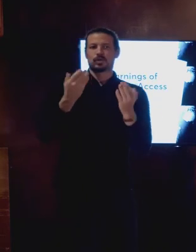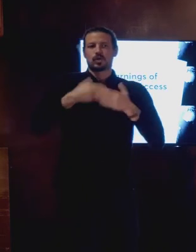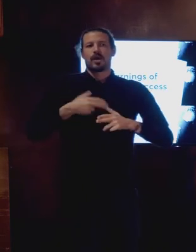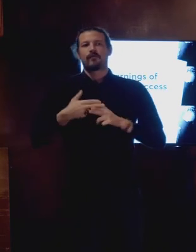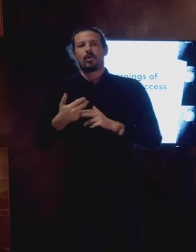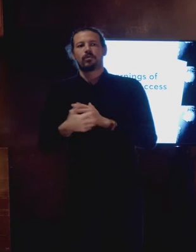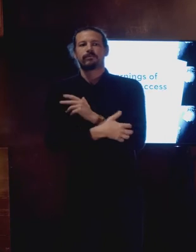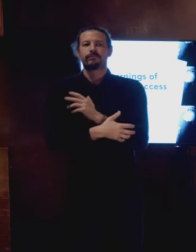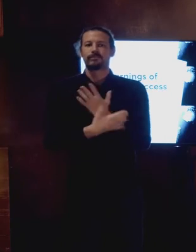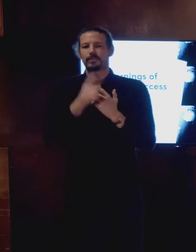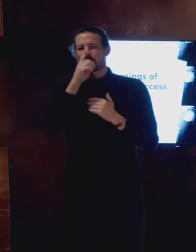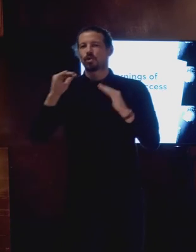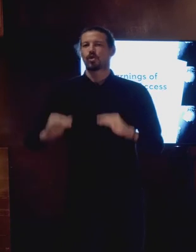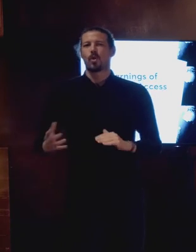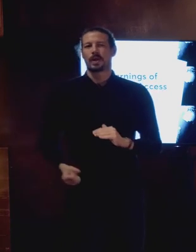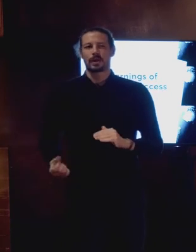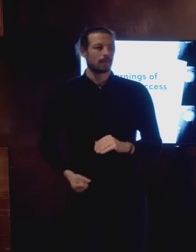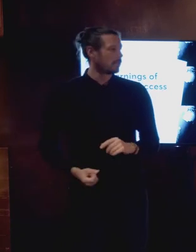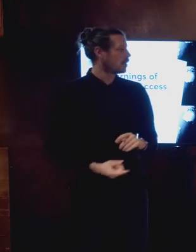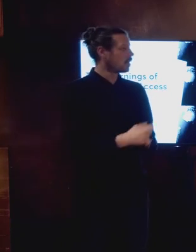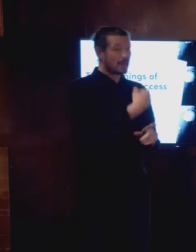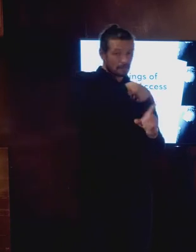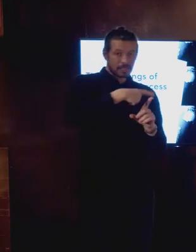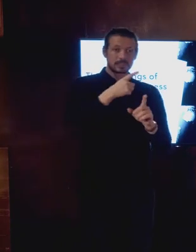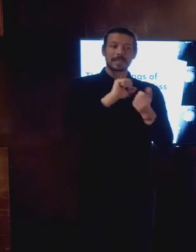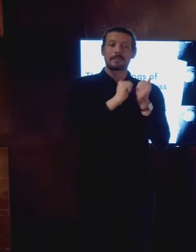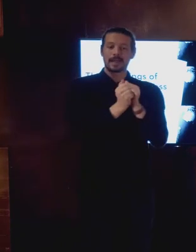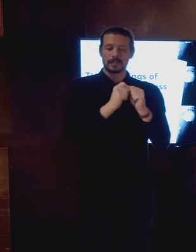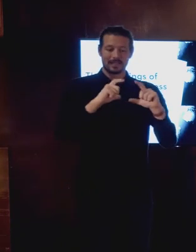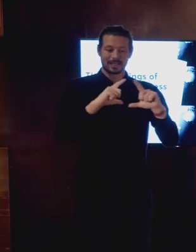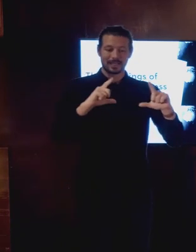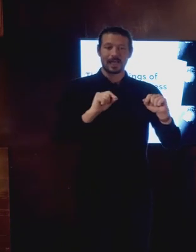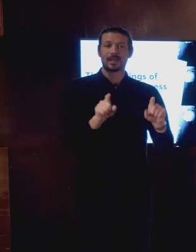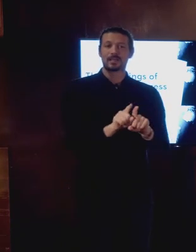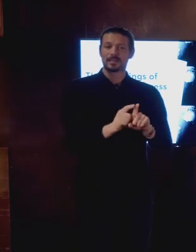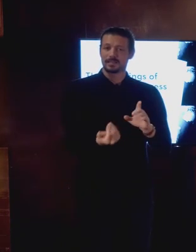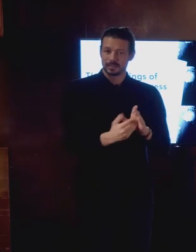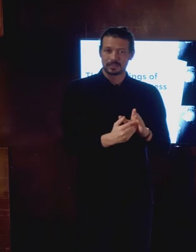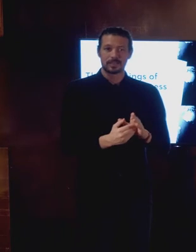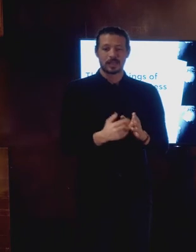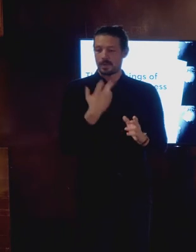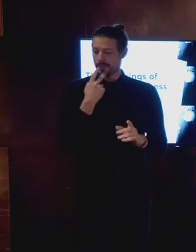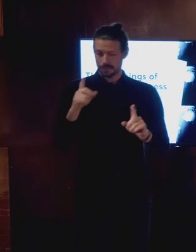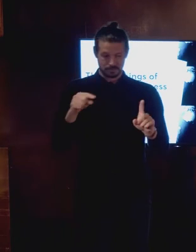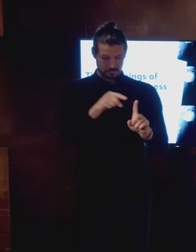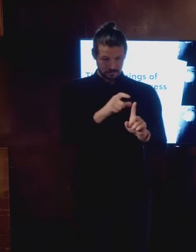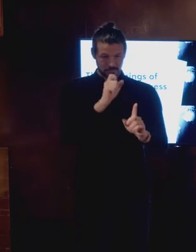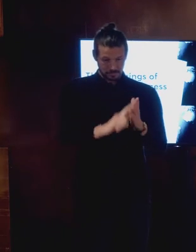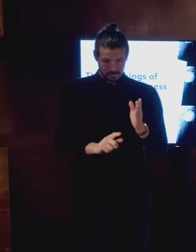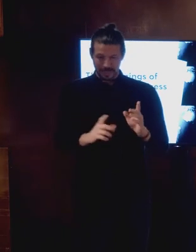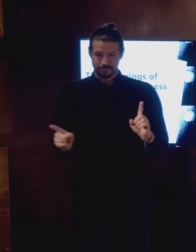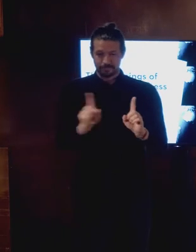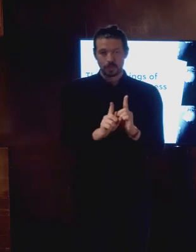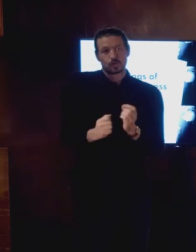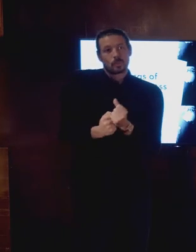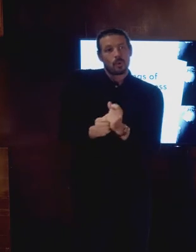And there's companion cards that you can add to your booking. So someone that has a support person can bring along that